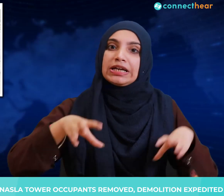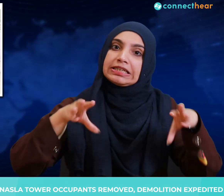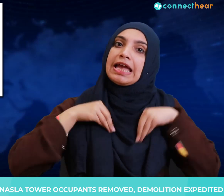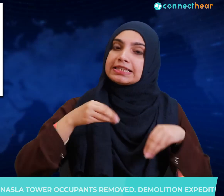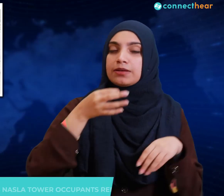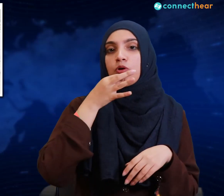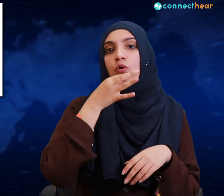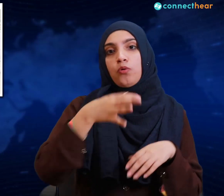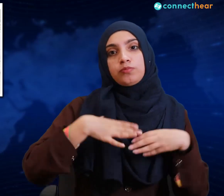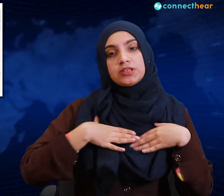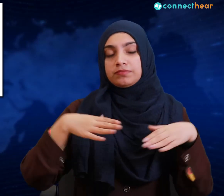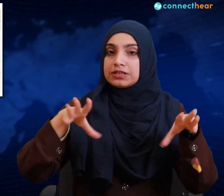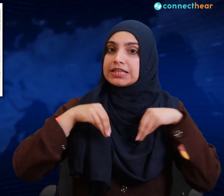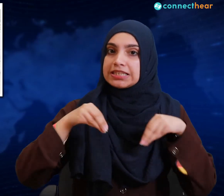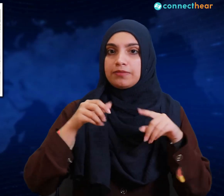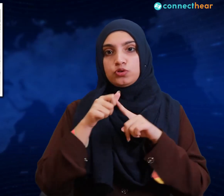of competent jurisdiction.